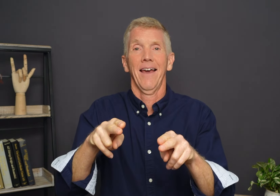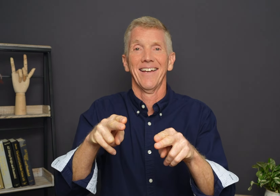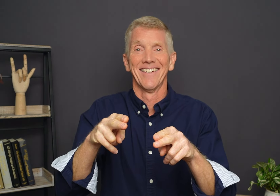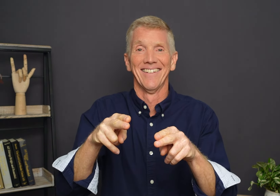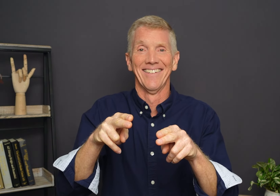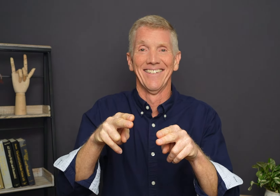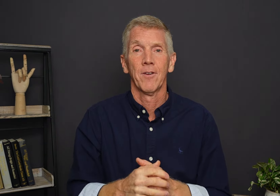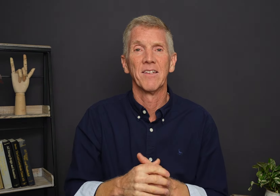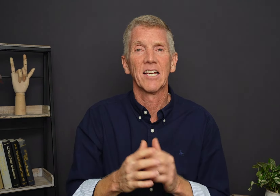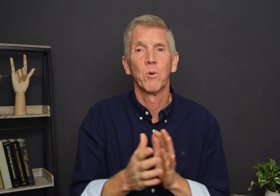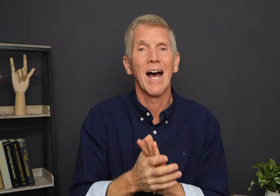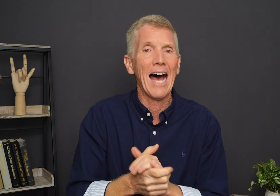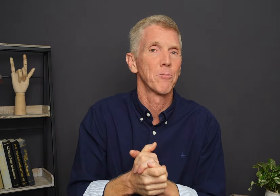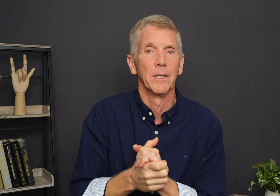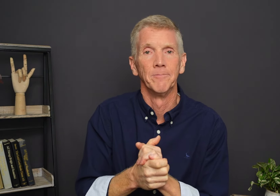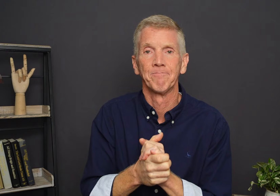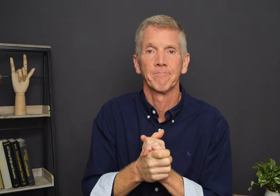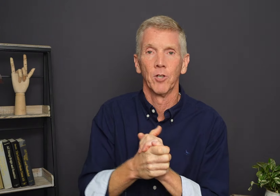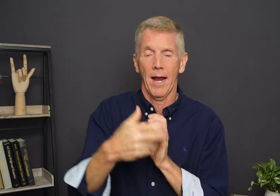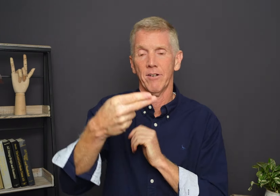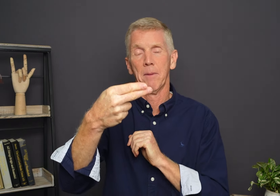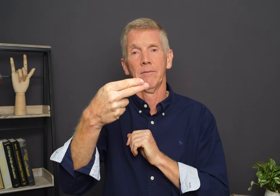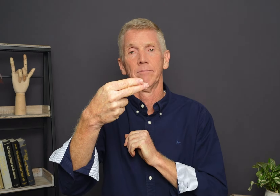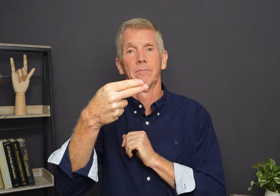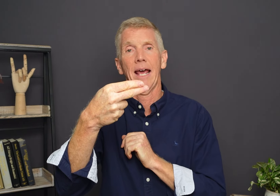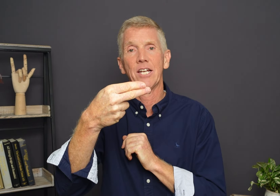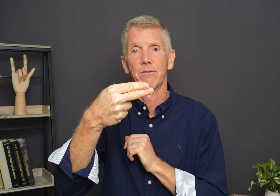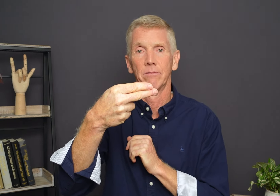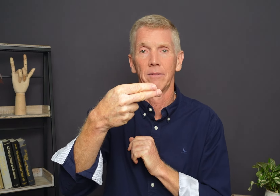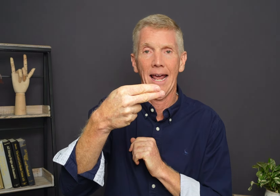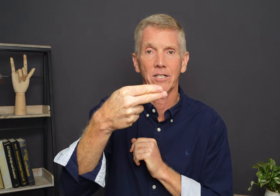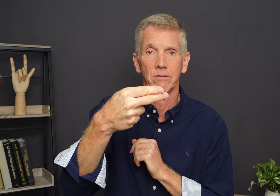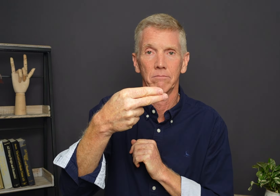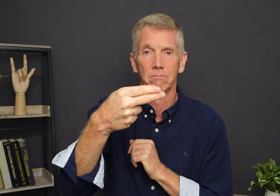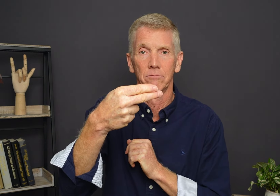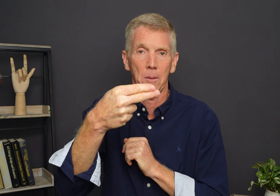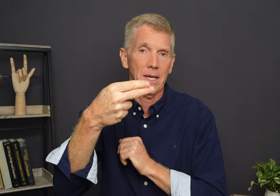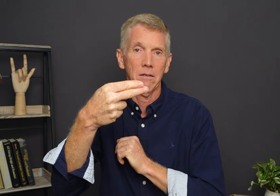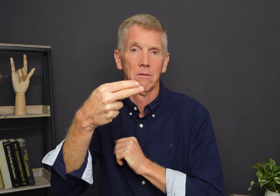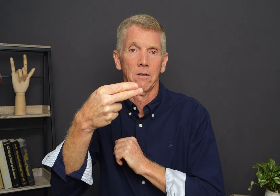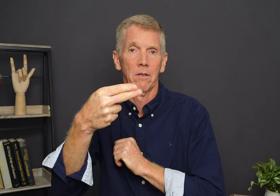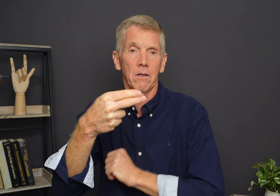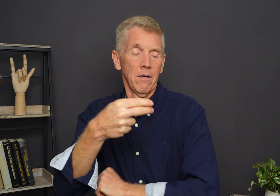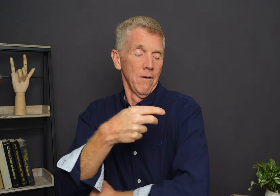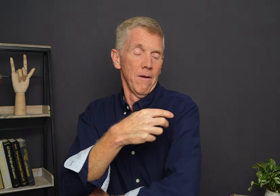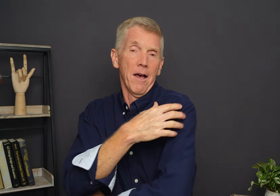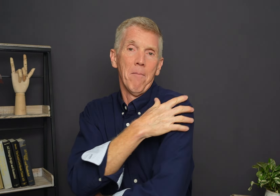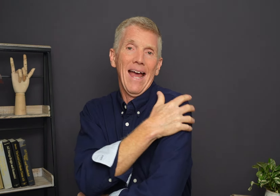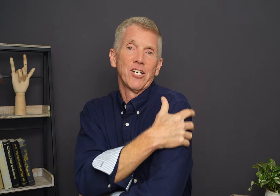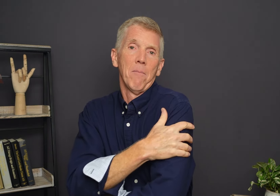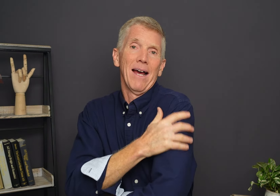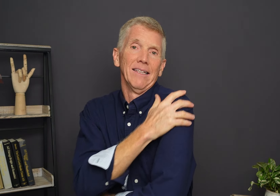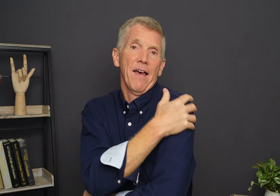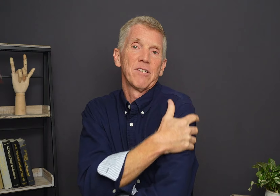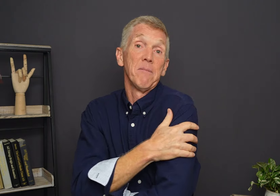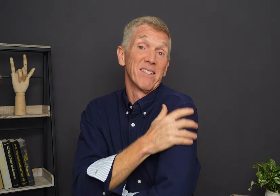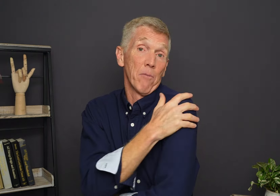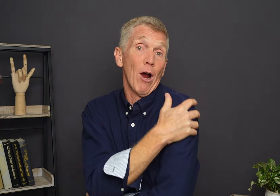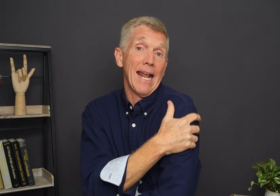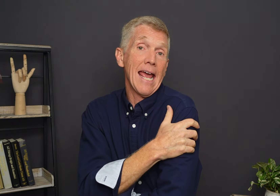eggs. Okay, this next one's hospital. All right, there's my H hand shape again. Imagine on my left sleeve, because I'm